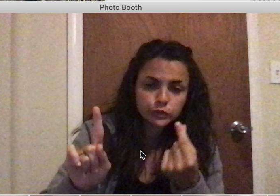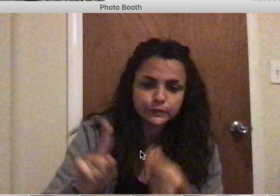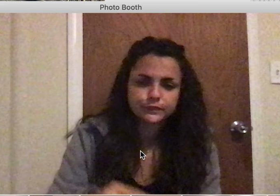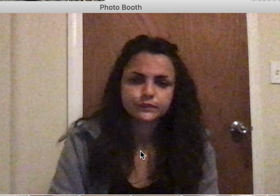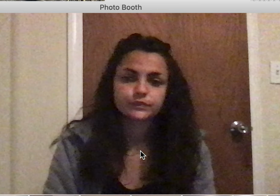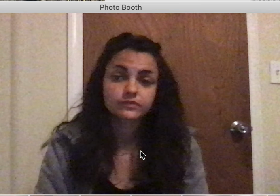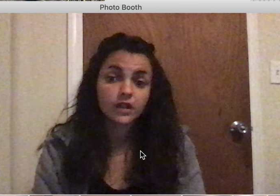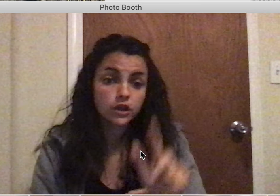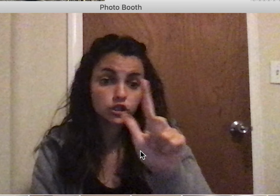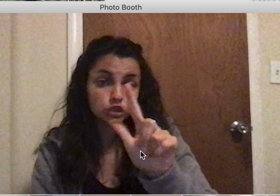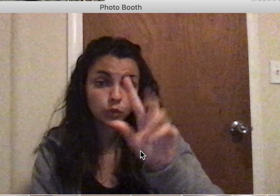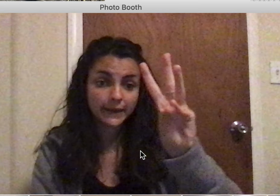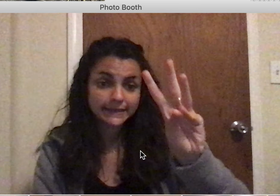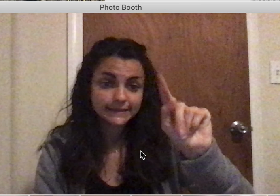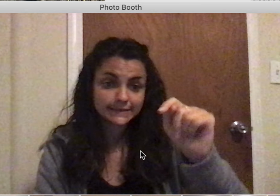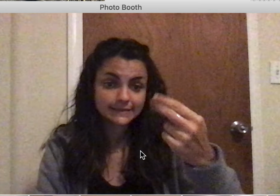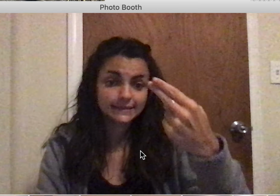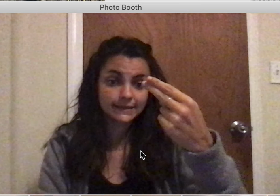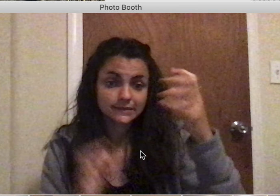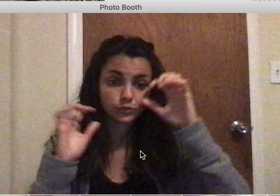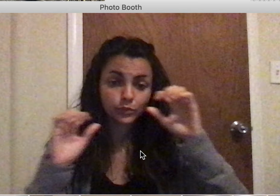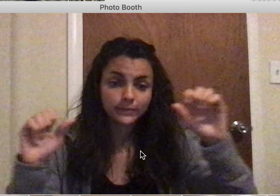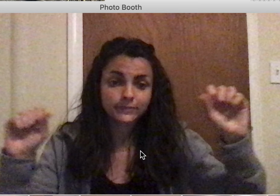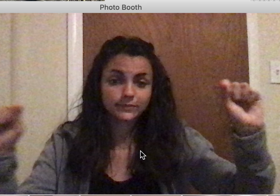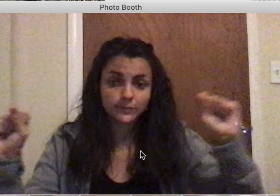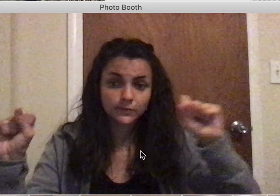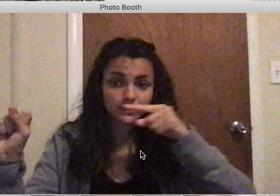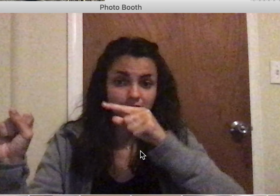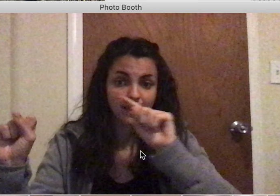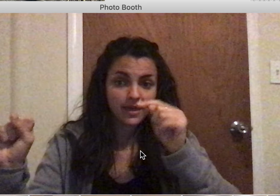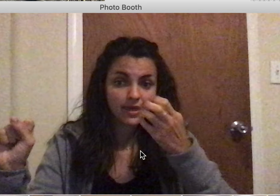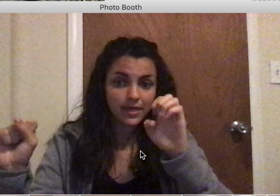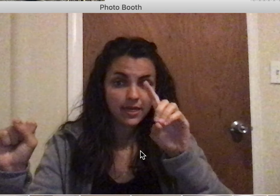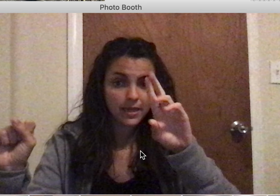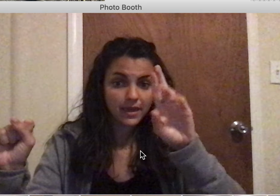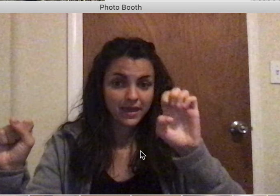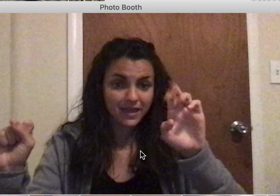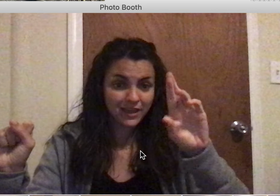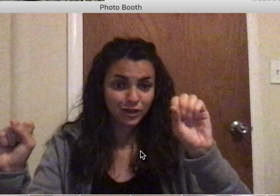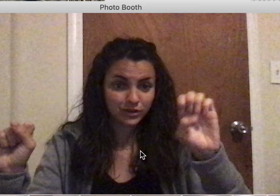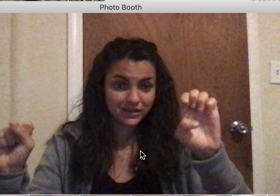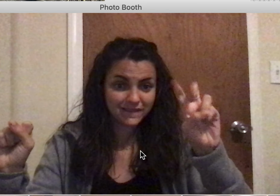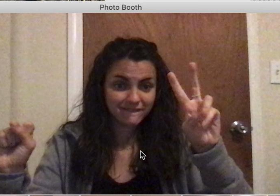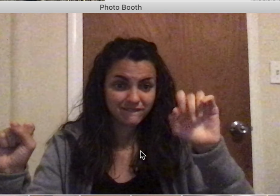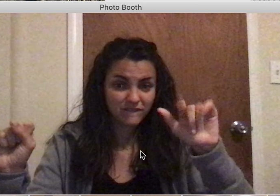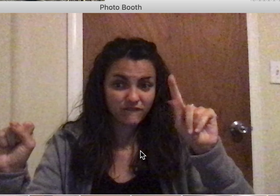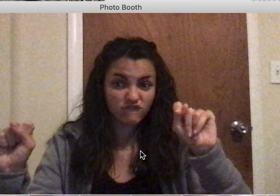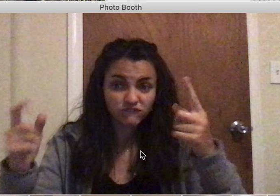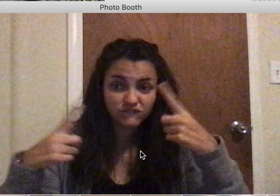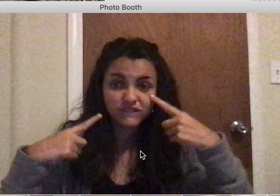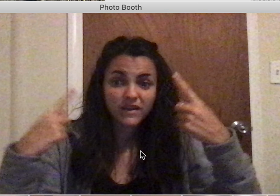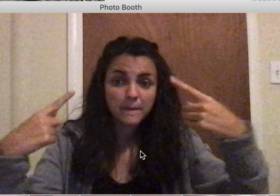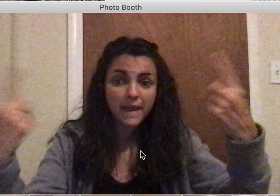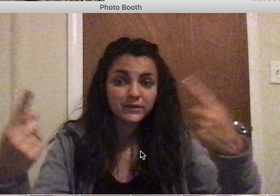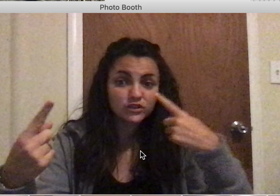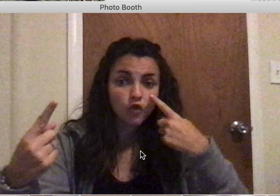26th President Theodore Roosevelt, he's noted for his interest in conservation, so